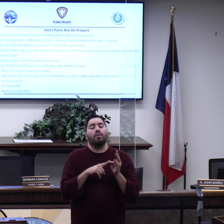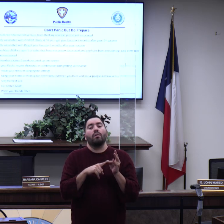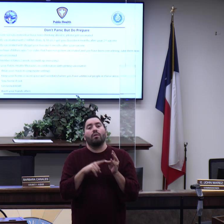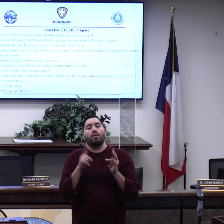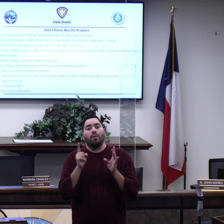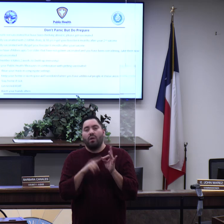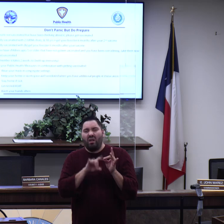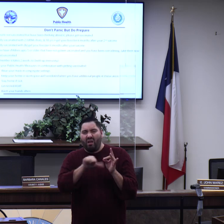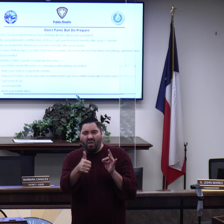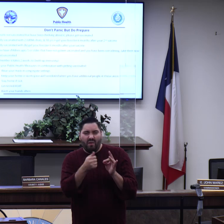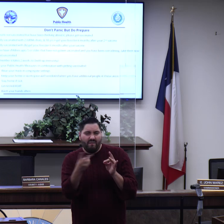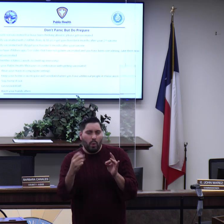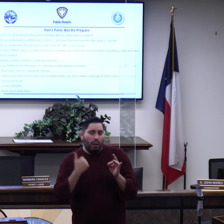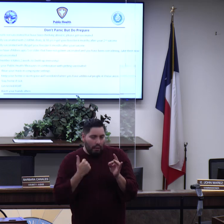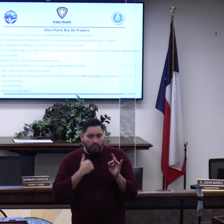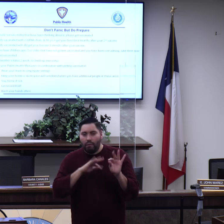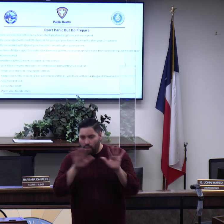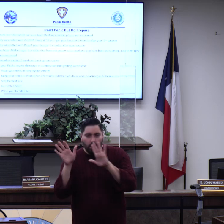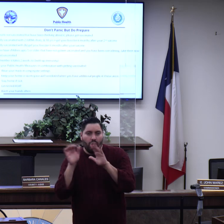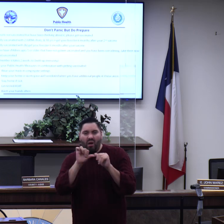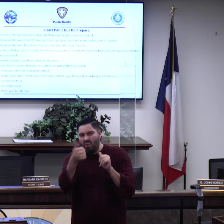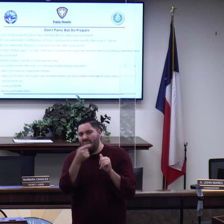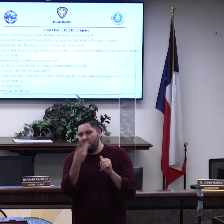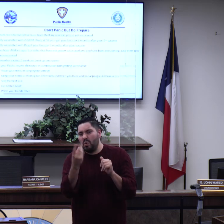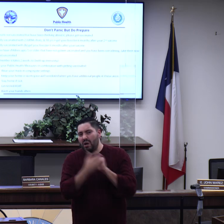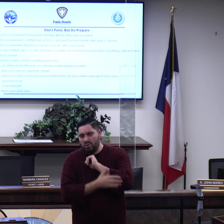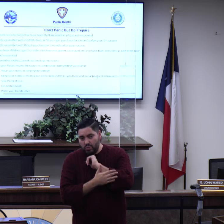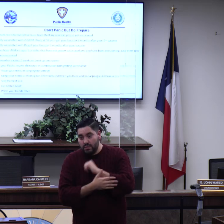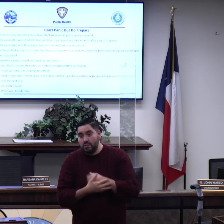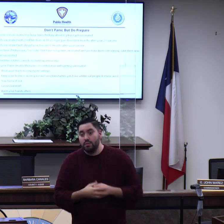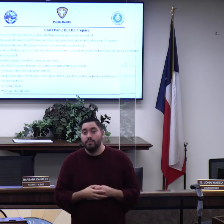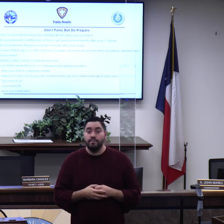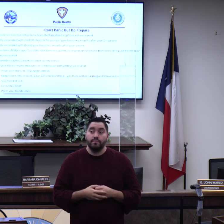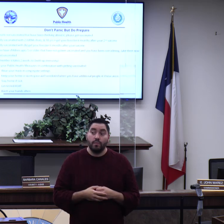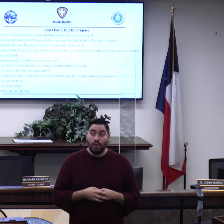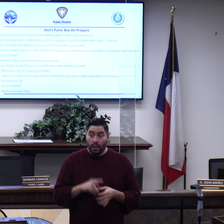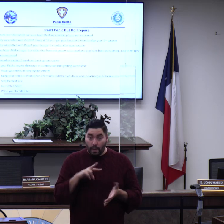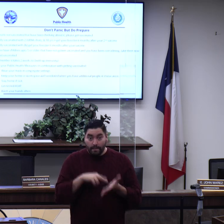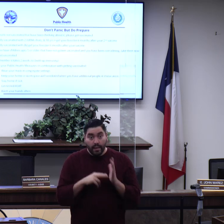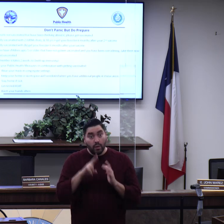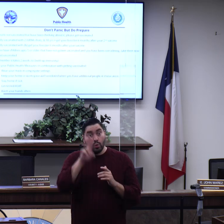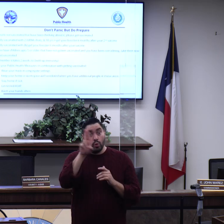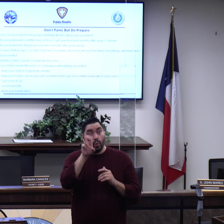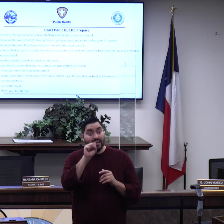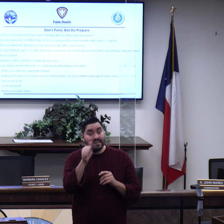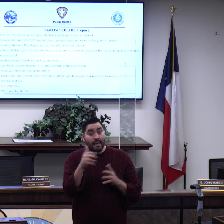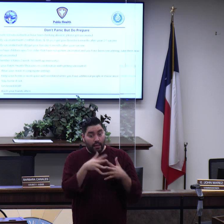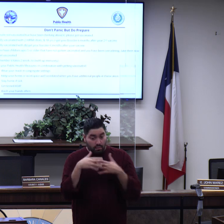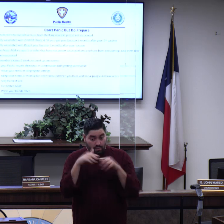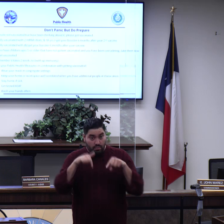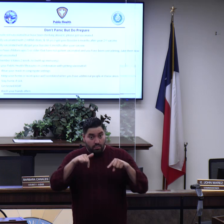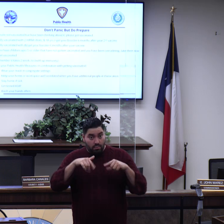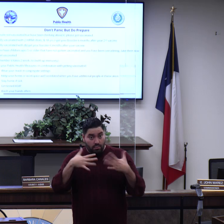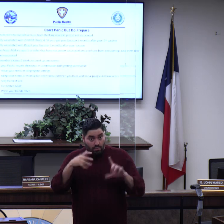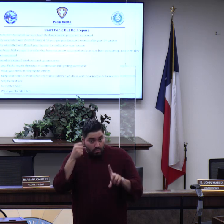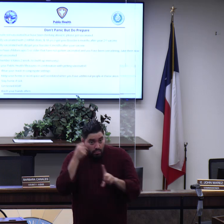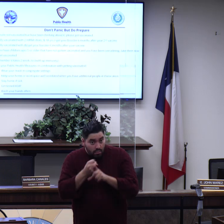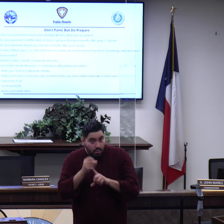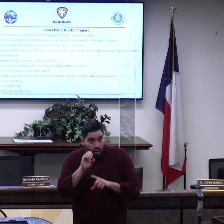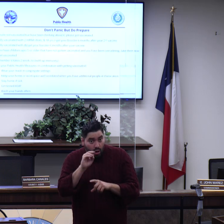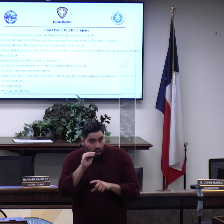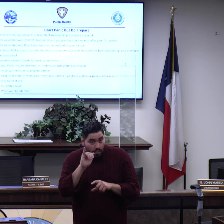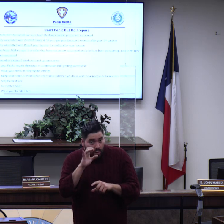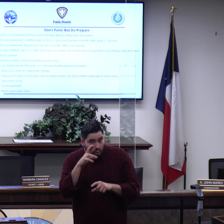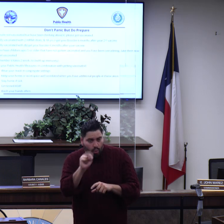Canada, to name a few. No cases of the new variant have been reported in the United States as of right